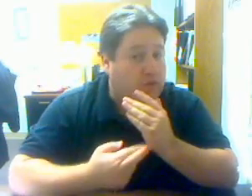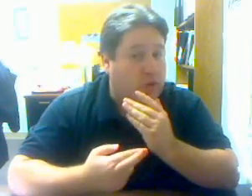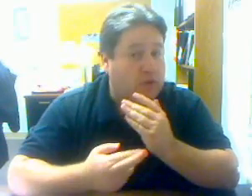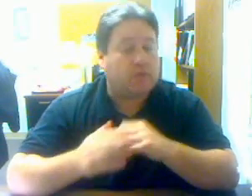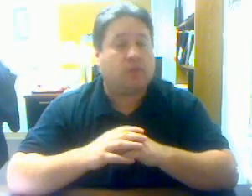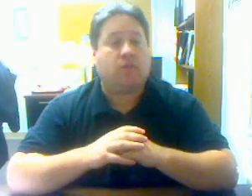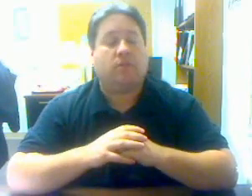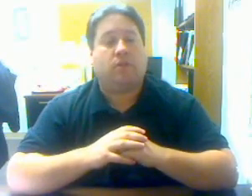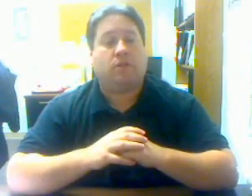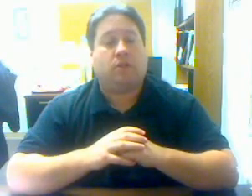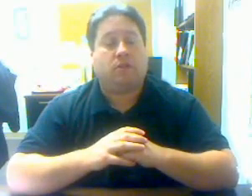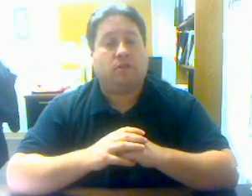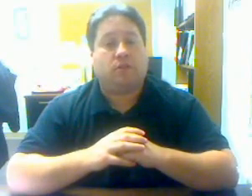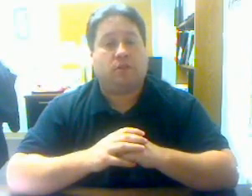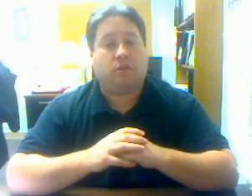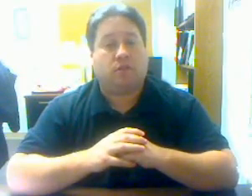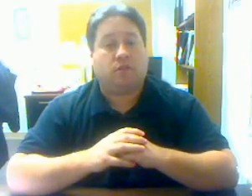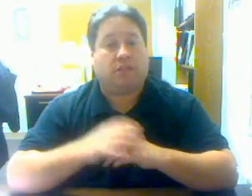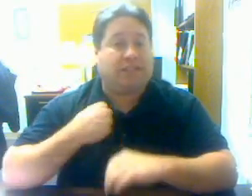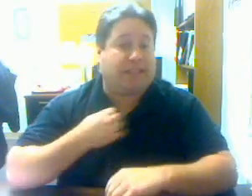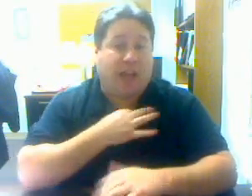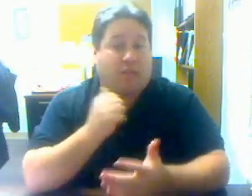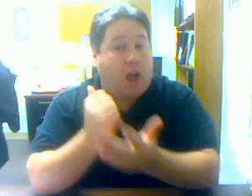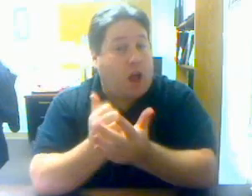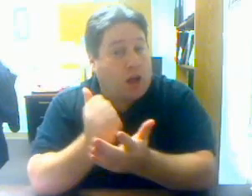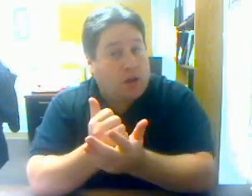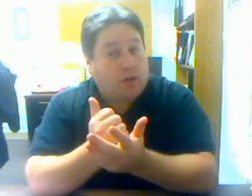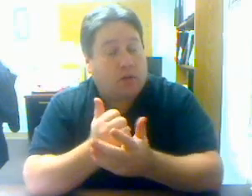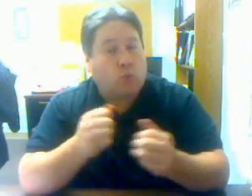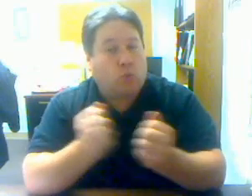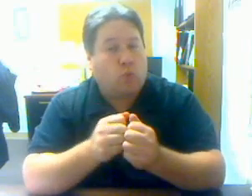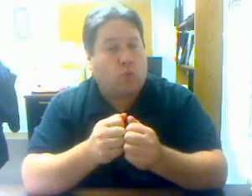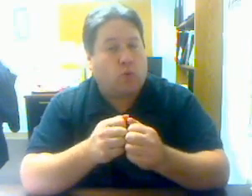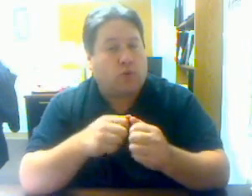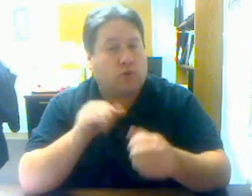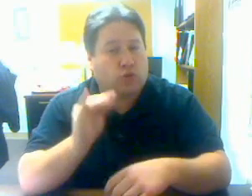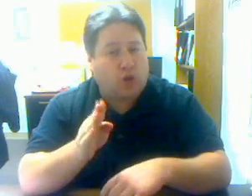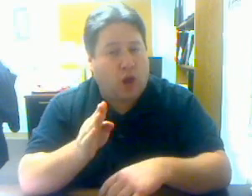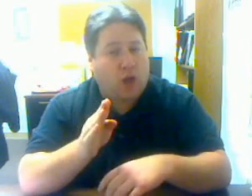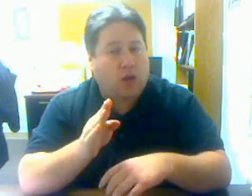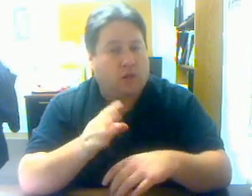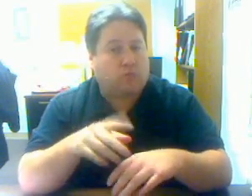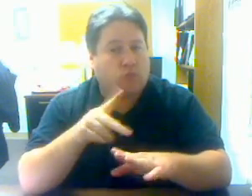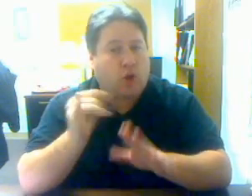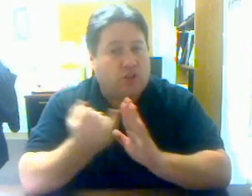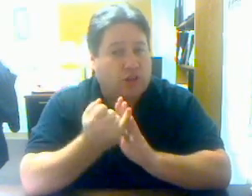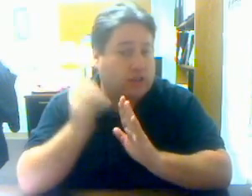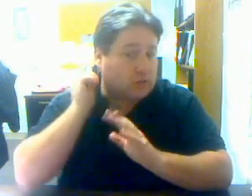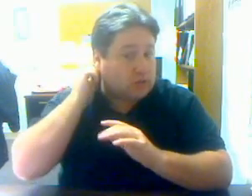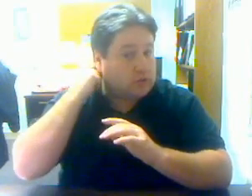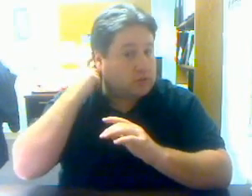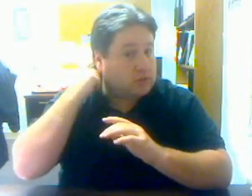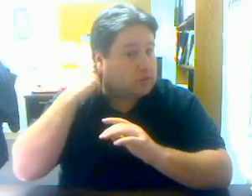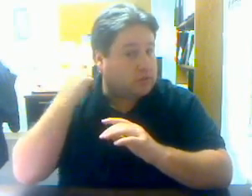helping them do the project, giving them reinforcement with this